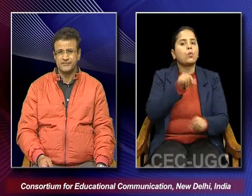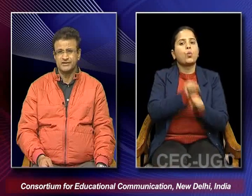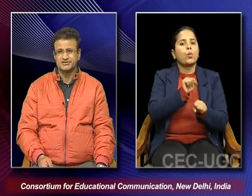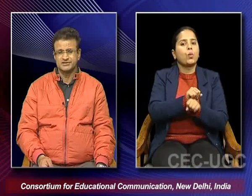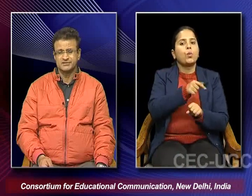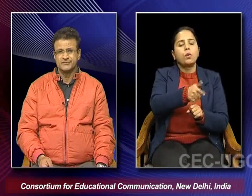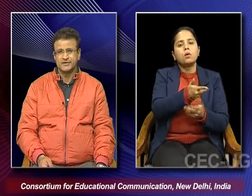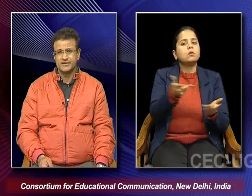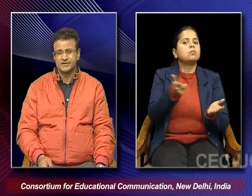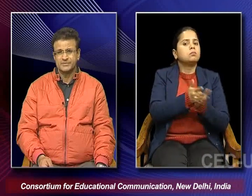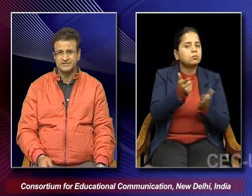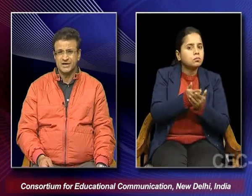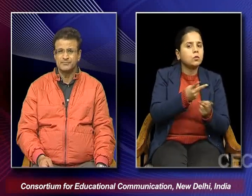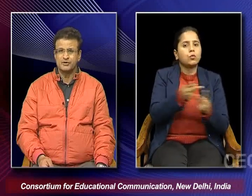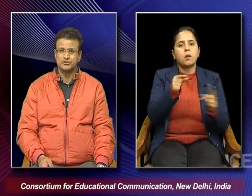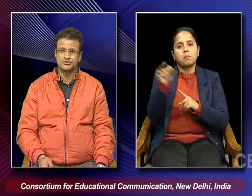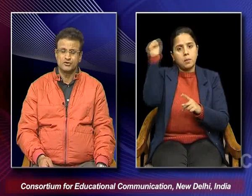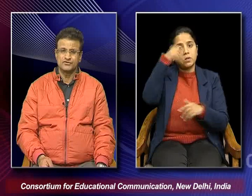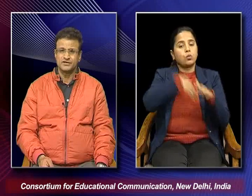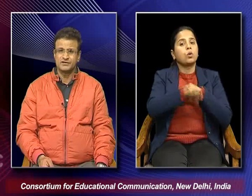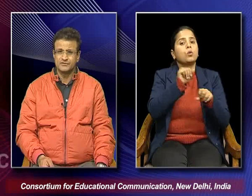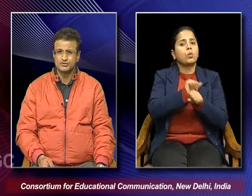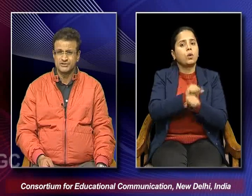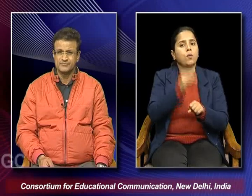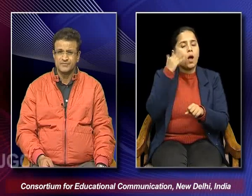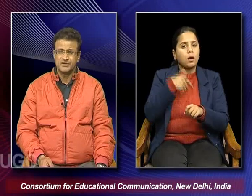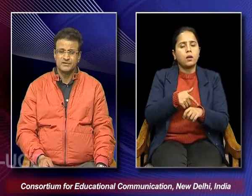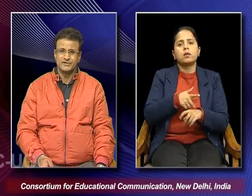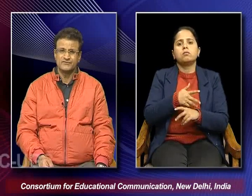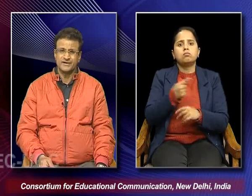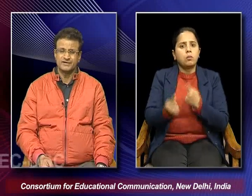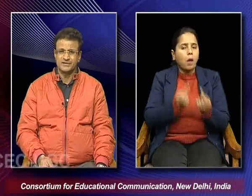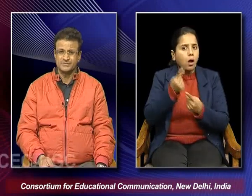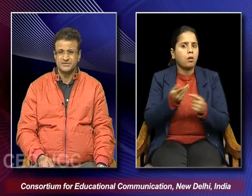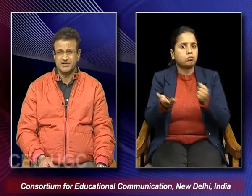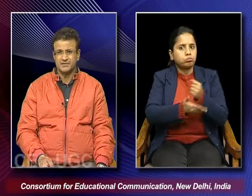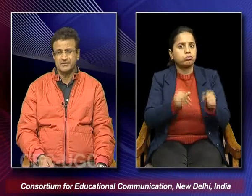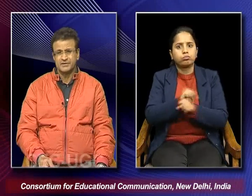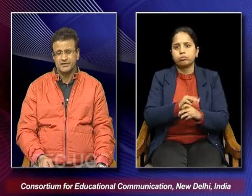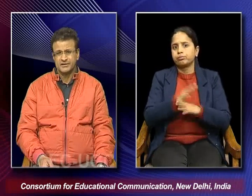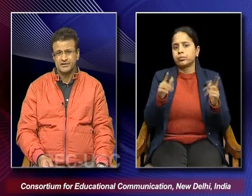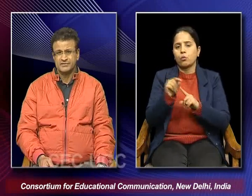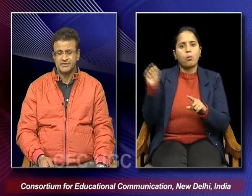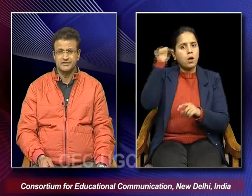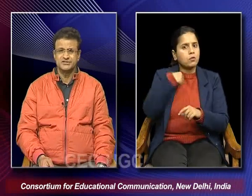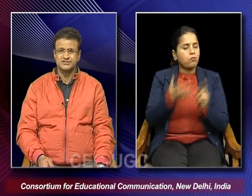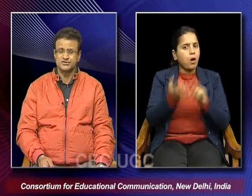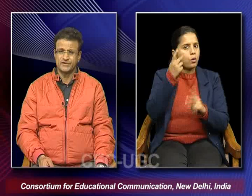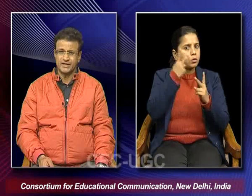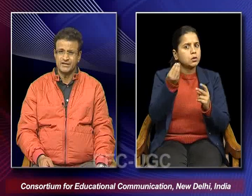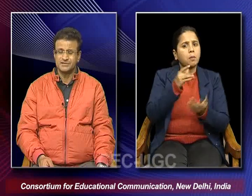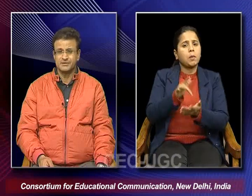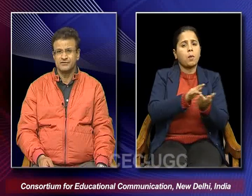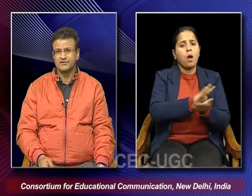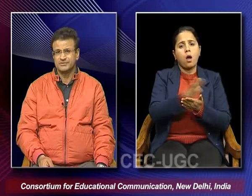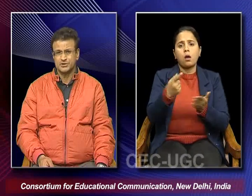the fields in Punjab because of the Green Revolution. We find that Punjab and certain regions of